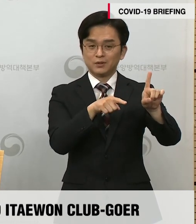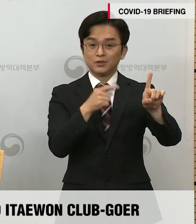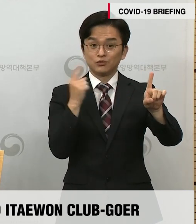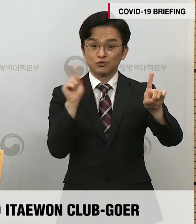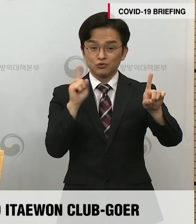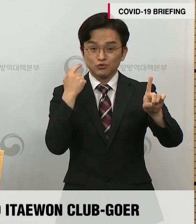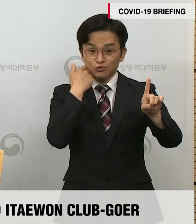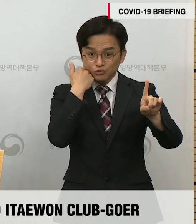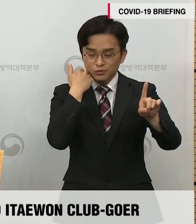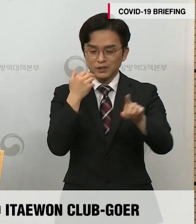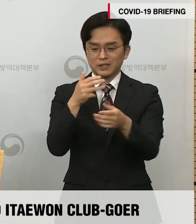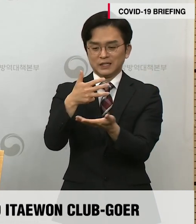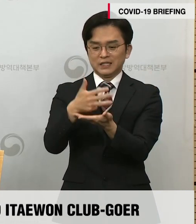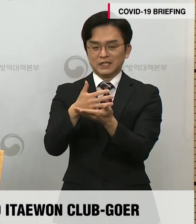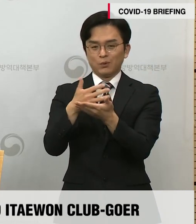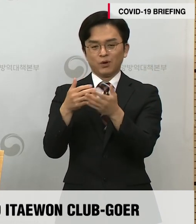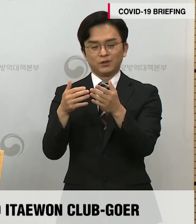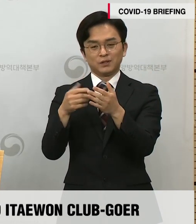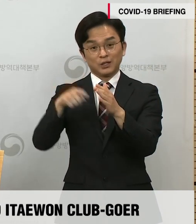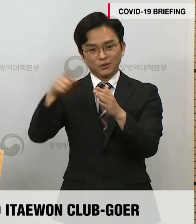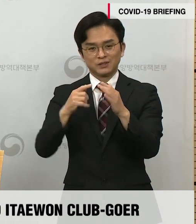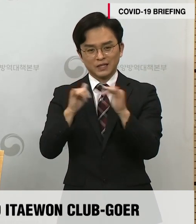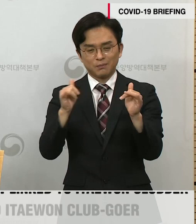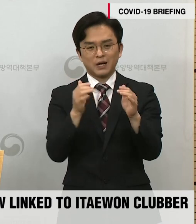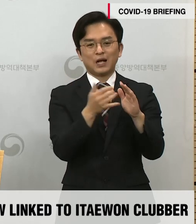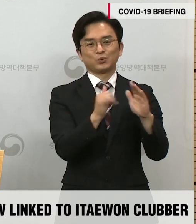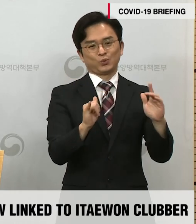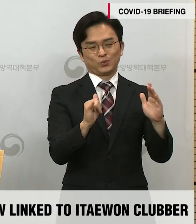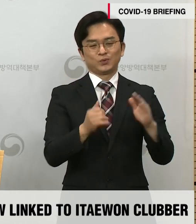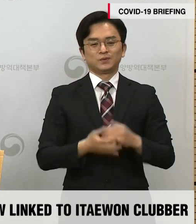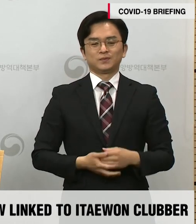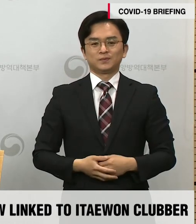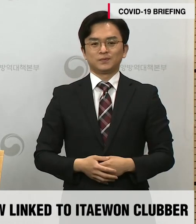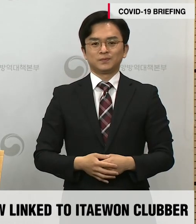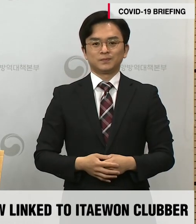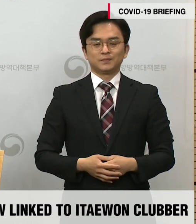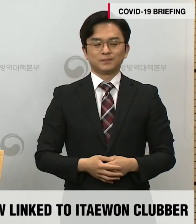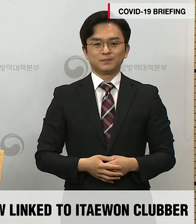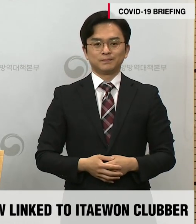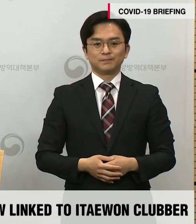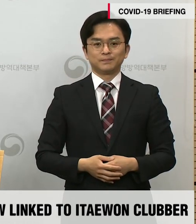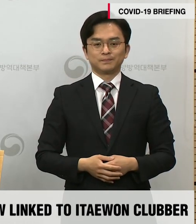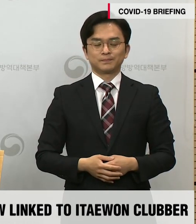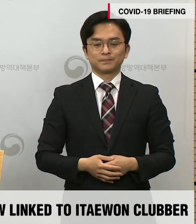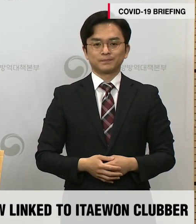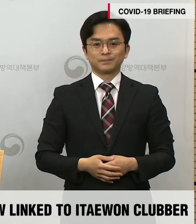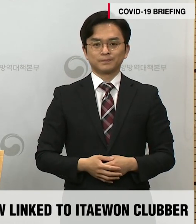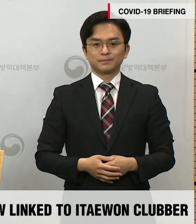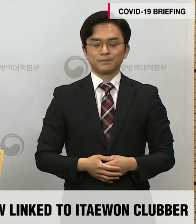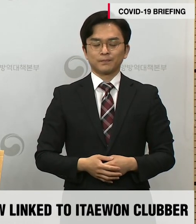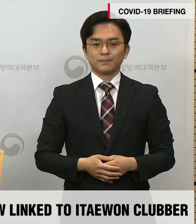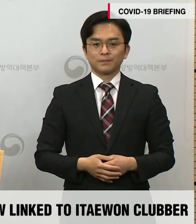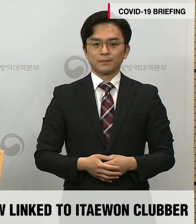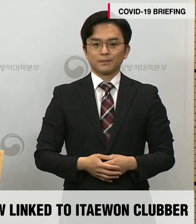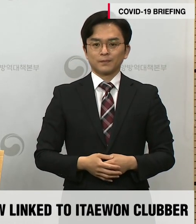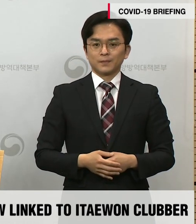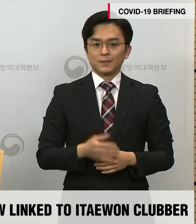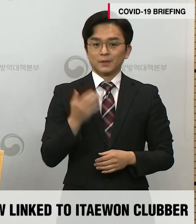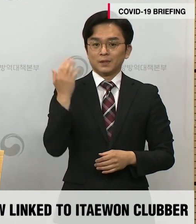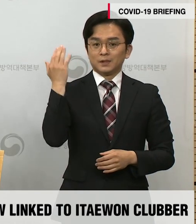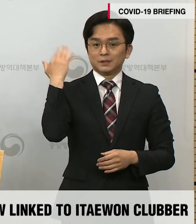of them. And the Daegu case, one confirmed case, was the family member of the previously confirmed